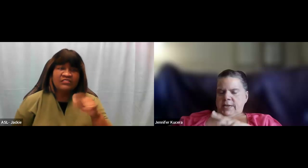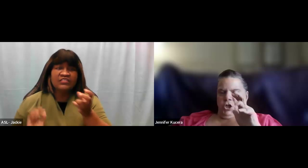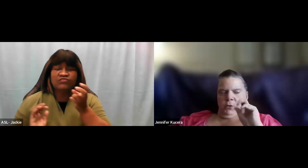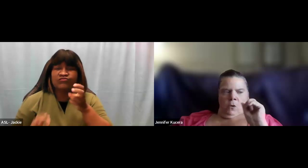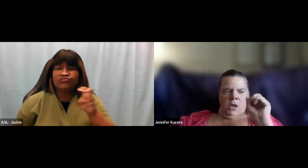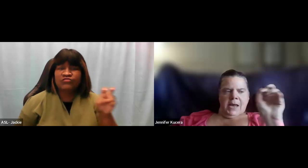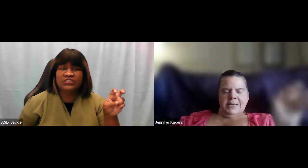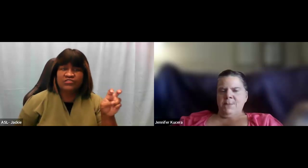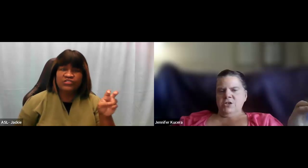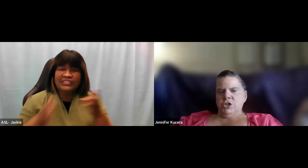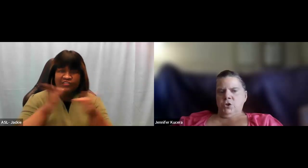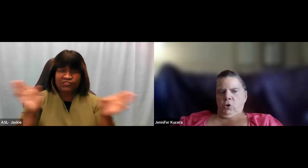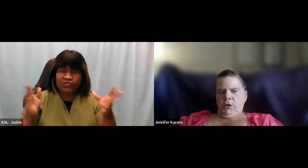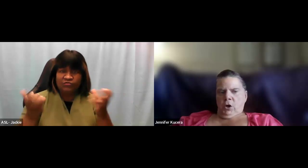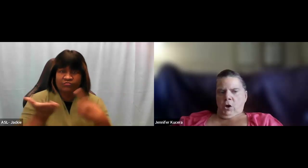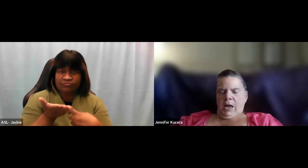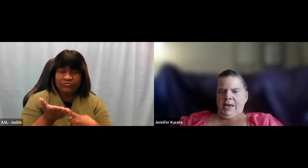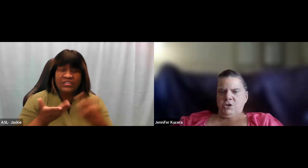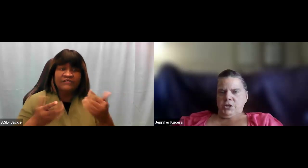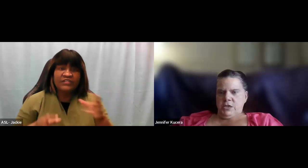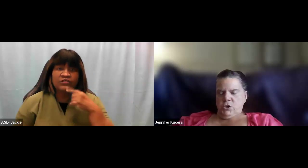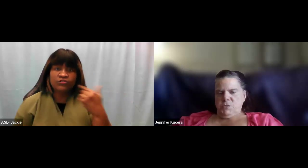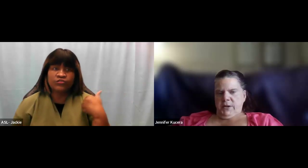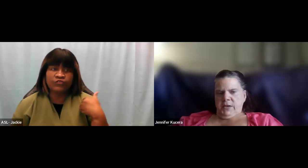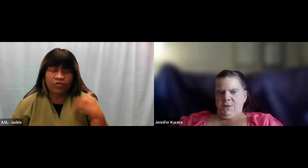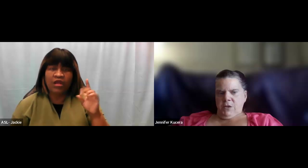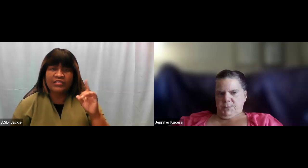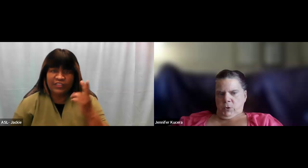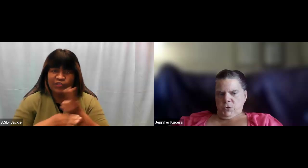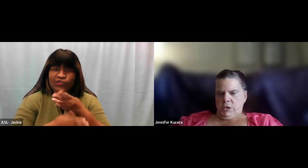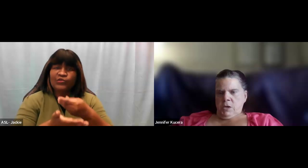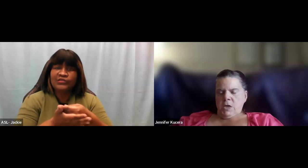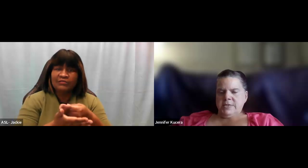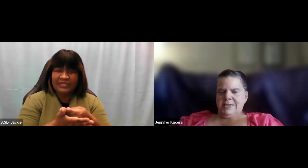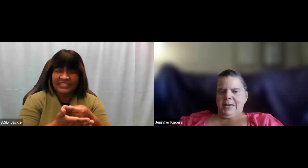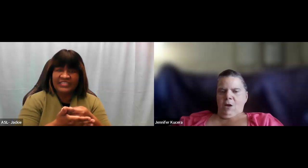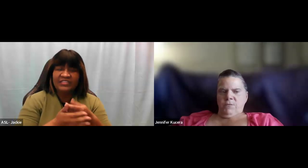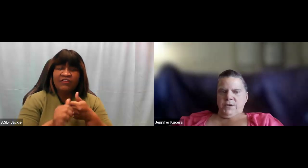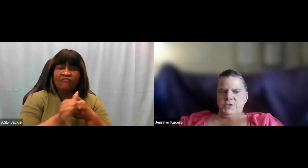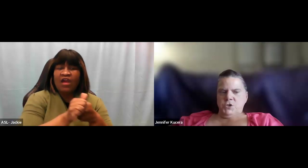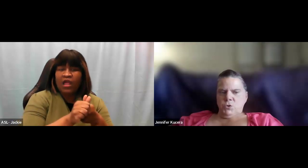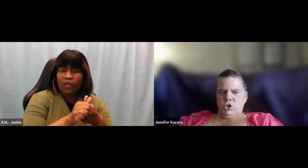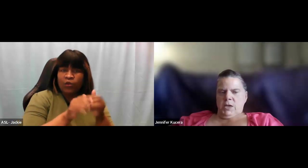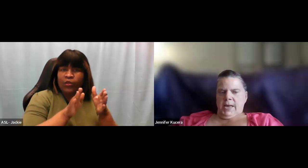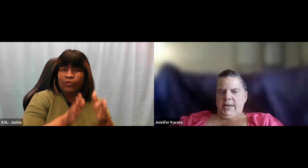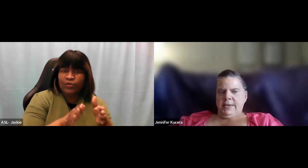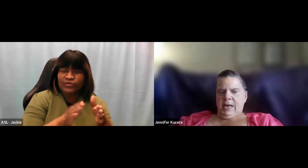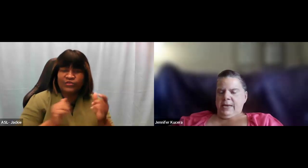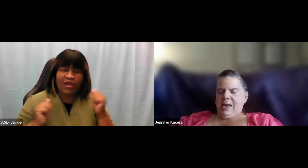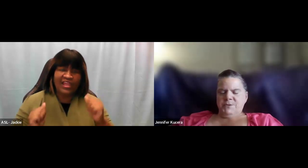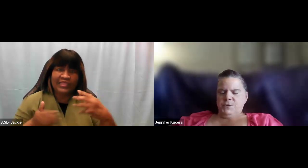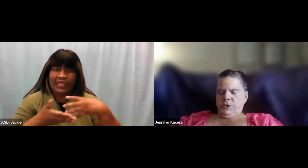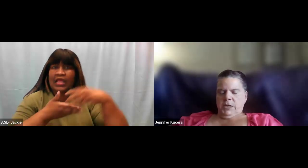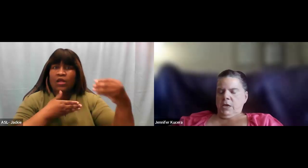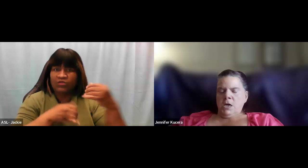transitioning in general. As I mentioned earlier, I actually did use Money Follows the Person to get out of an institution, and